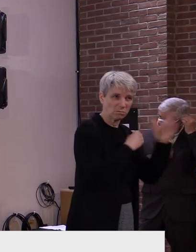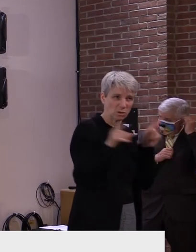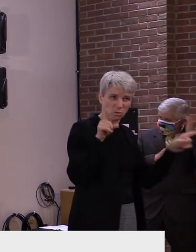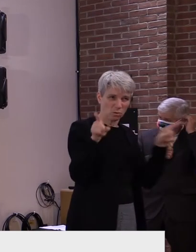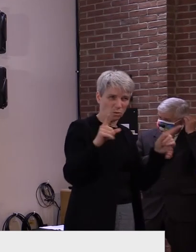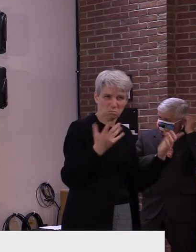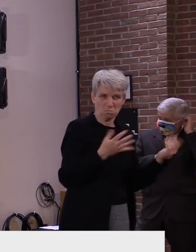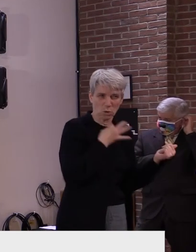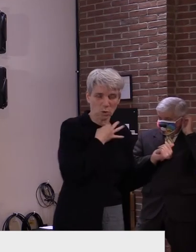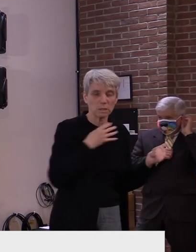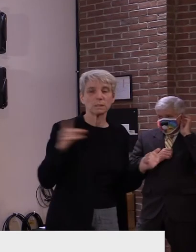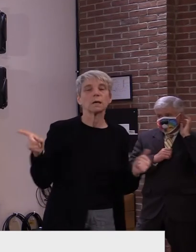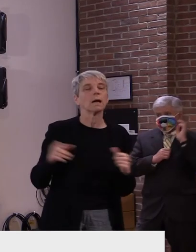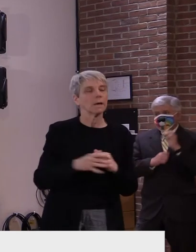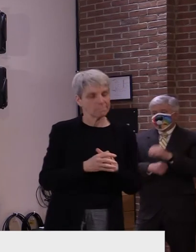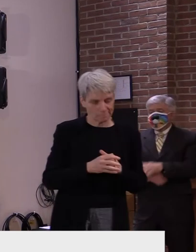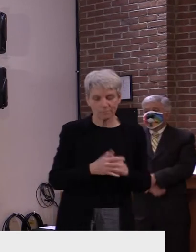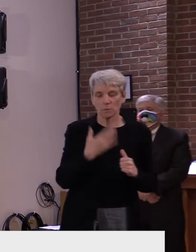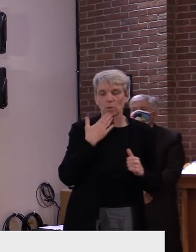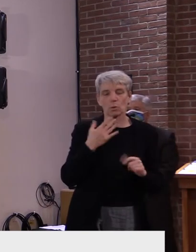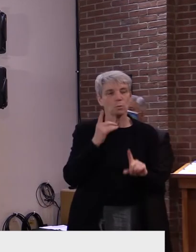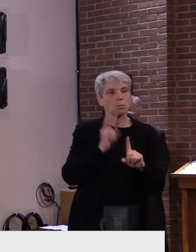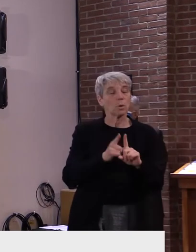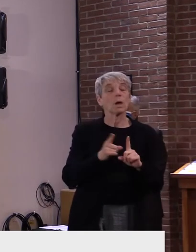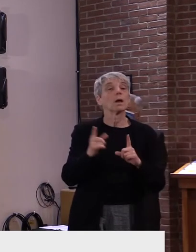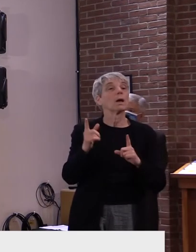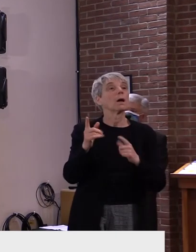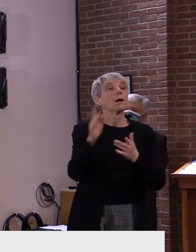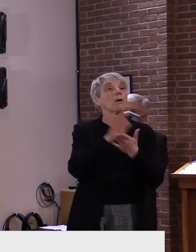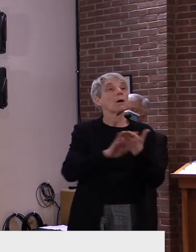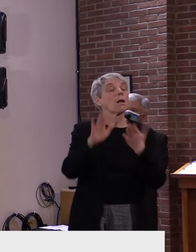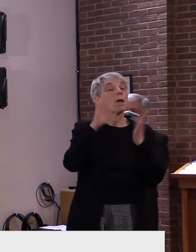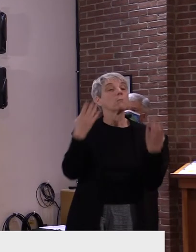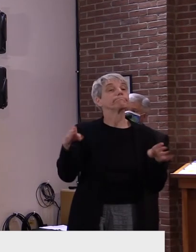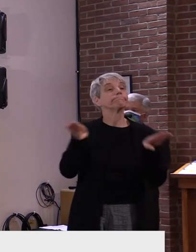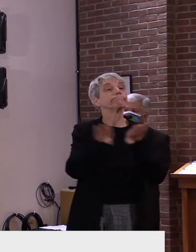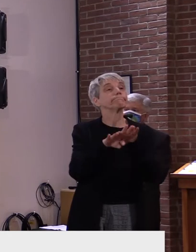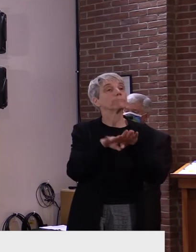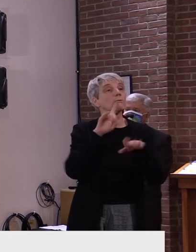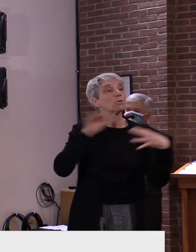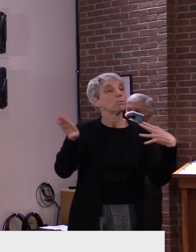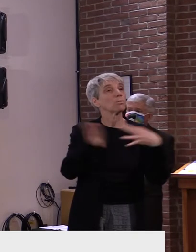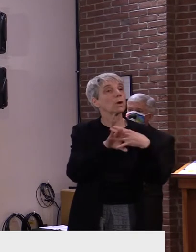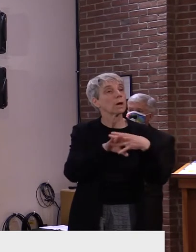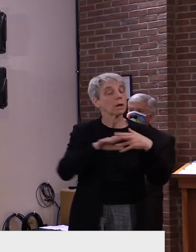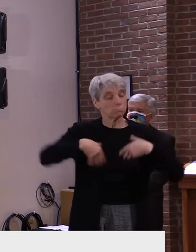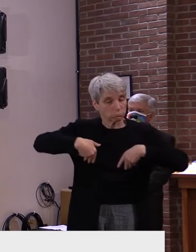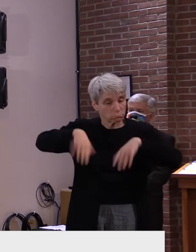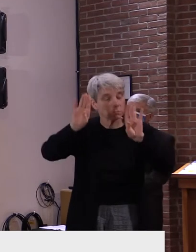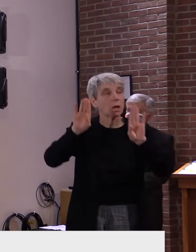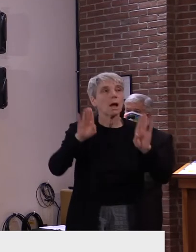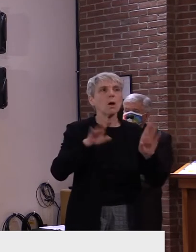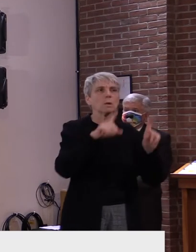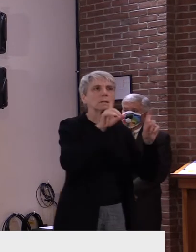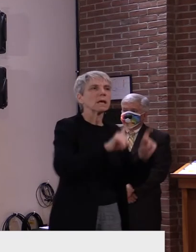we'll still be having a lot of testing even without the college students though i can assure you